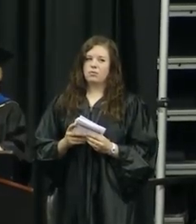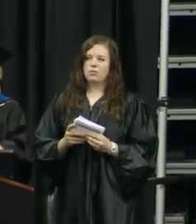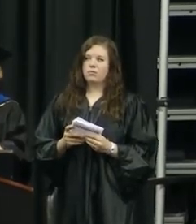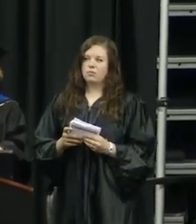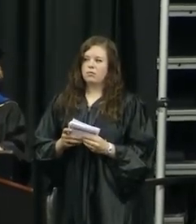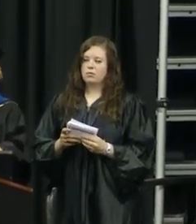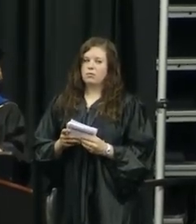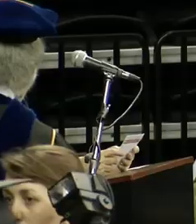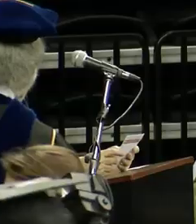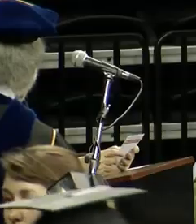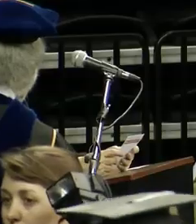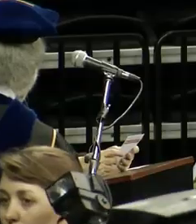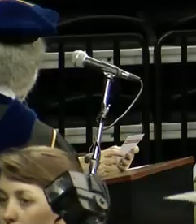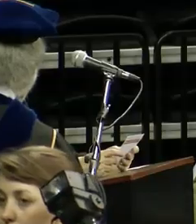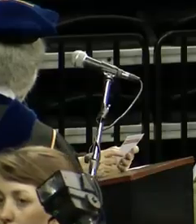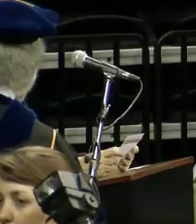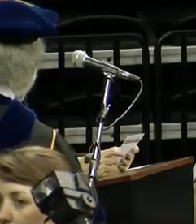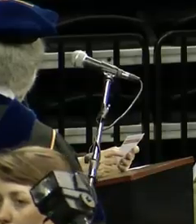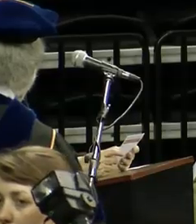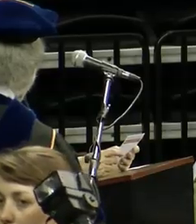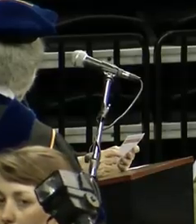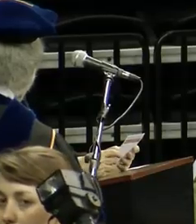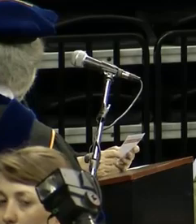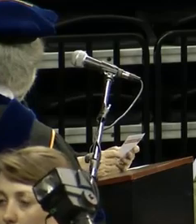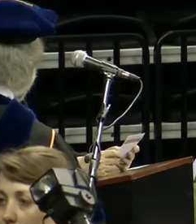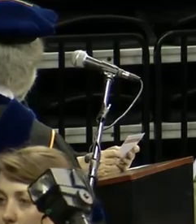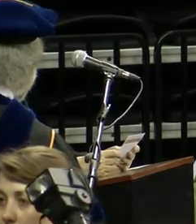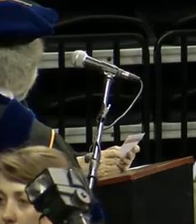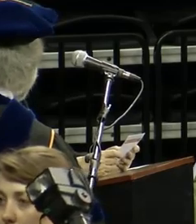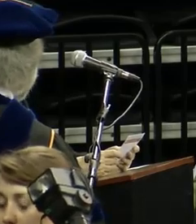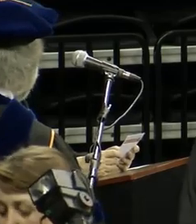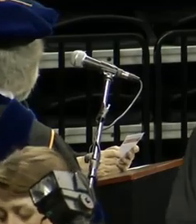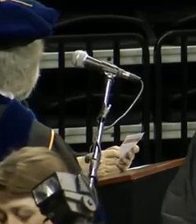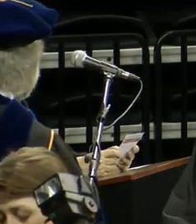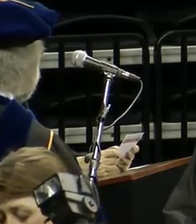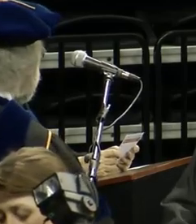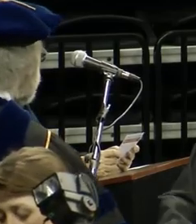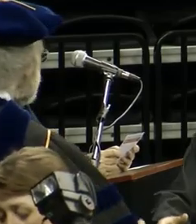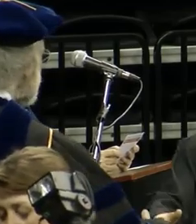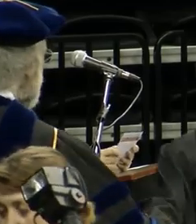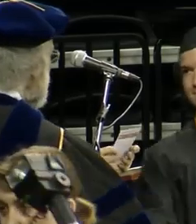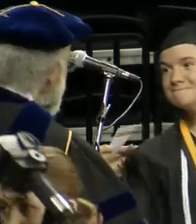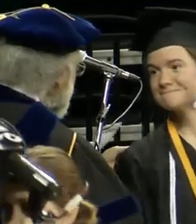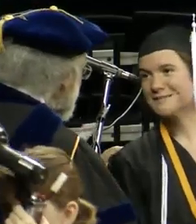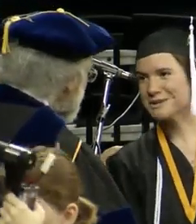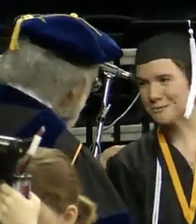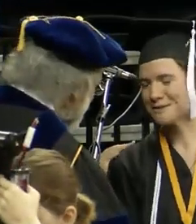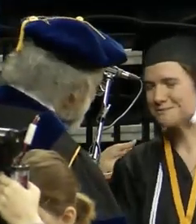Liz Shores, Honors in History with Highest